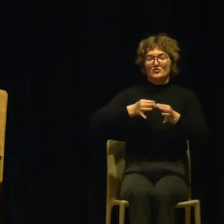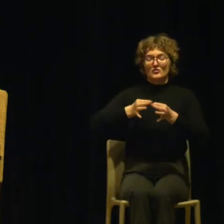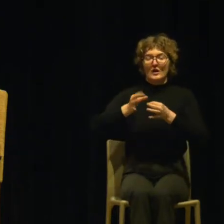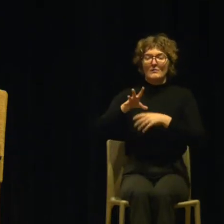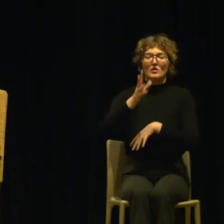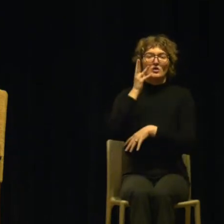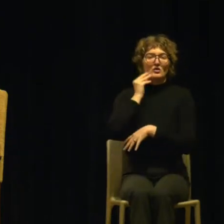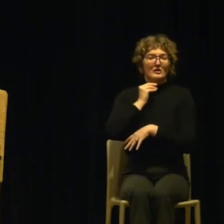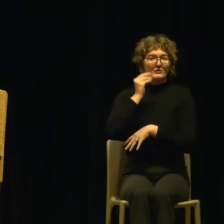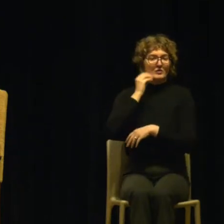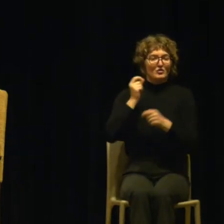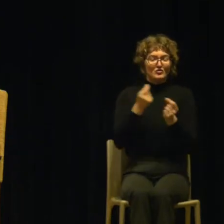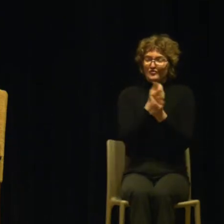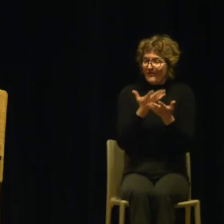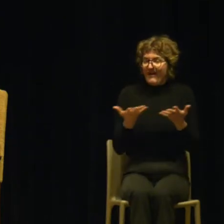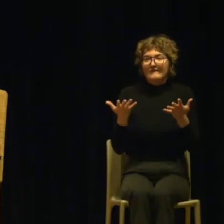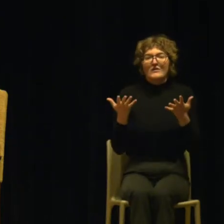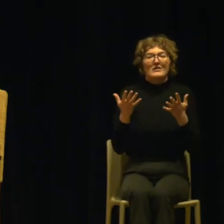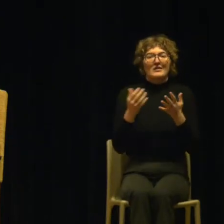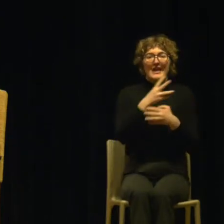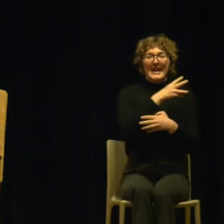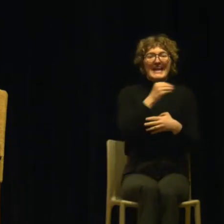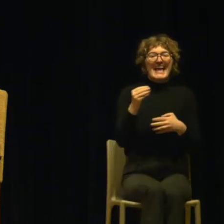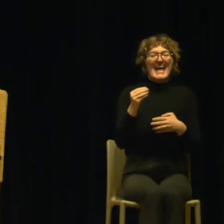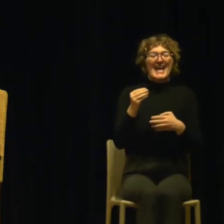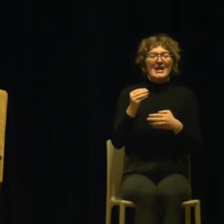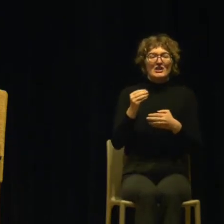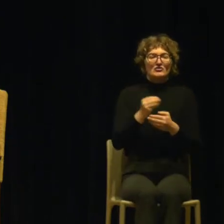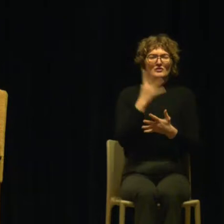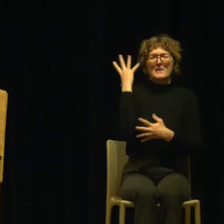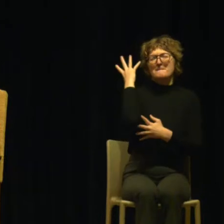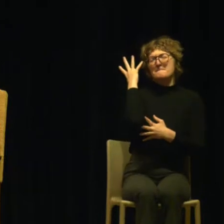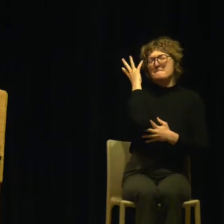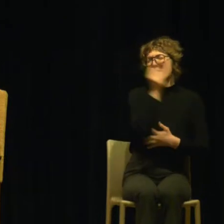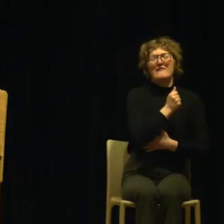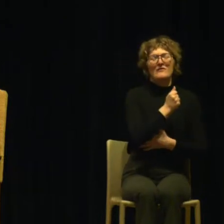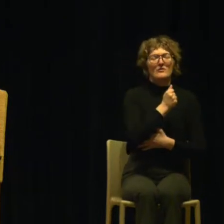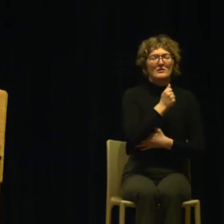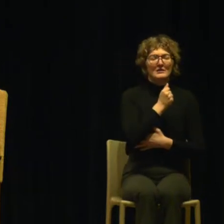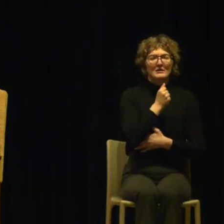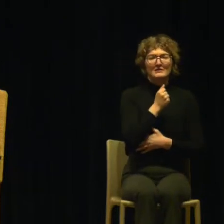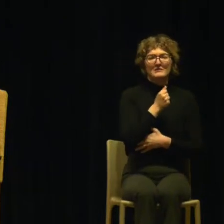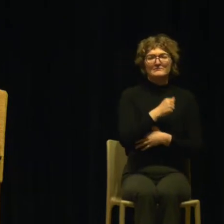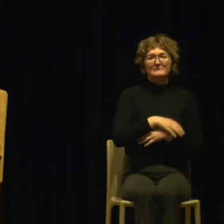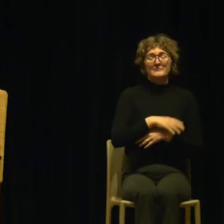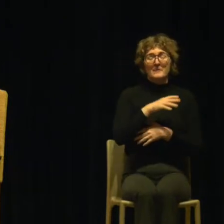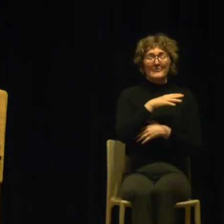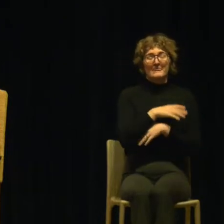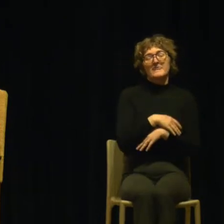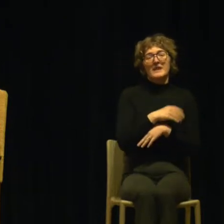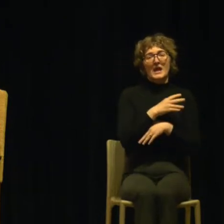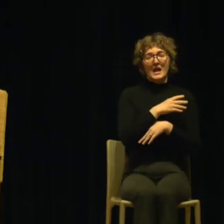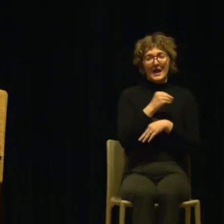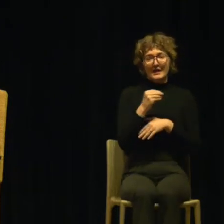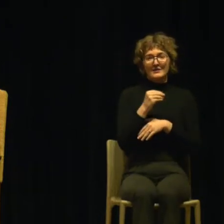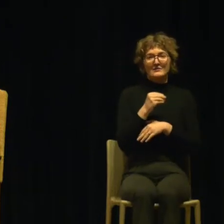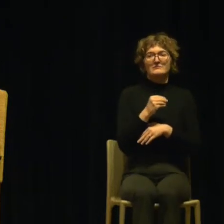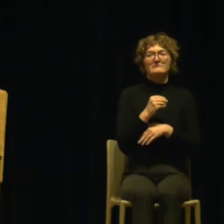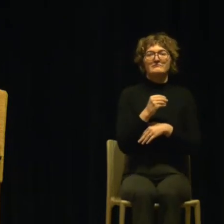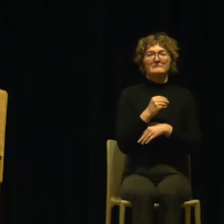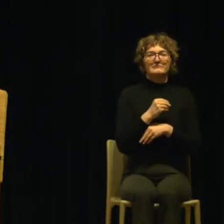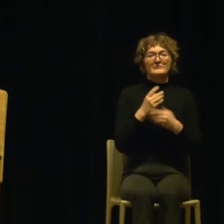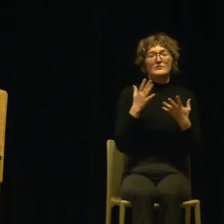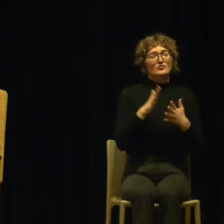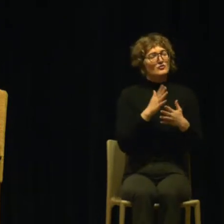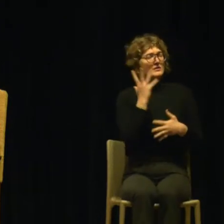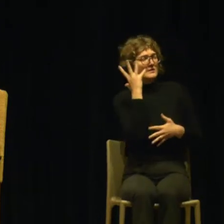of the person who could do it all. She was also stunningly beautiful. And had a regality and elegance